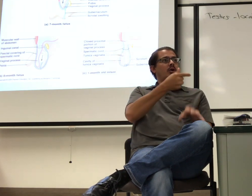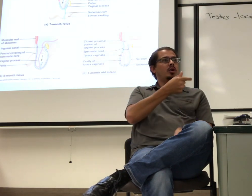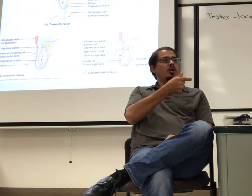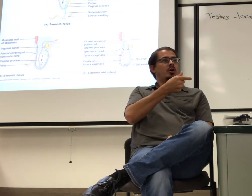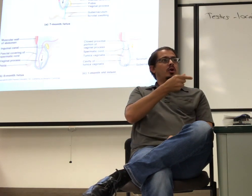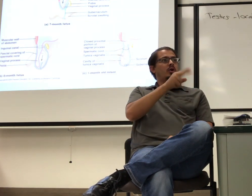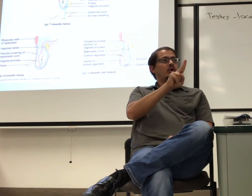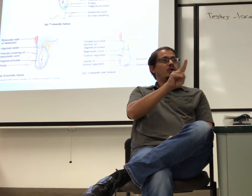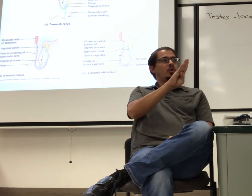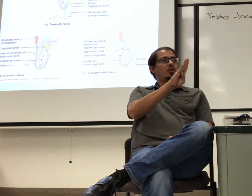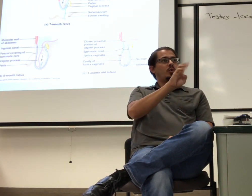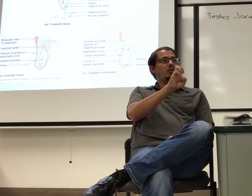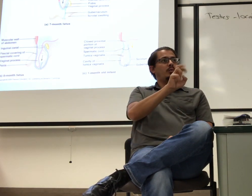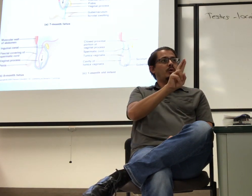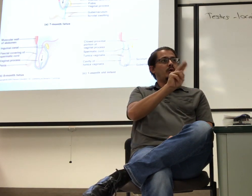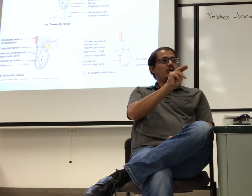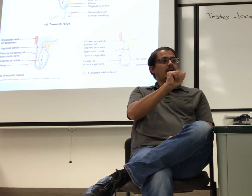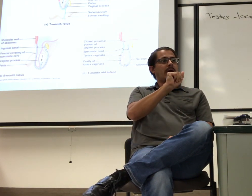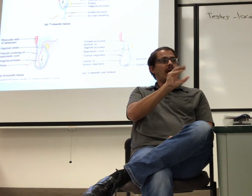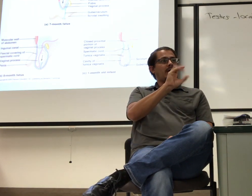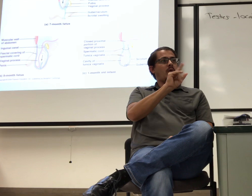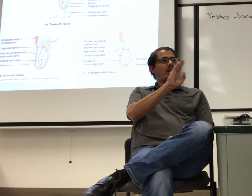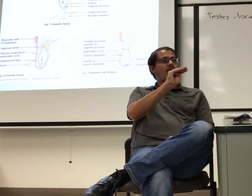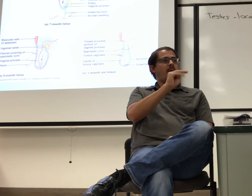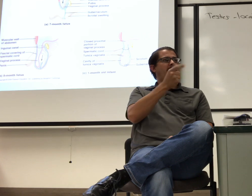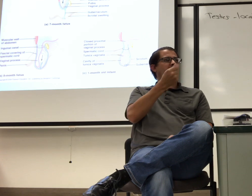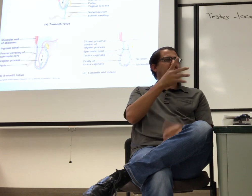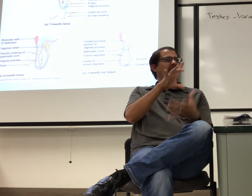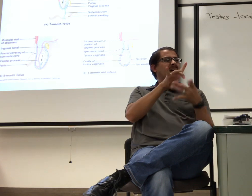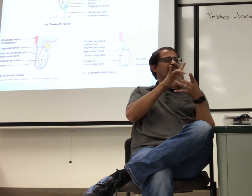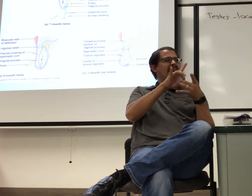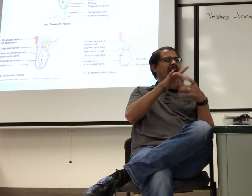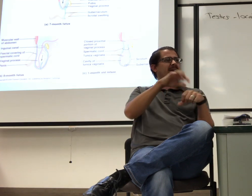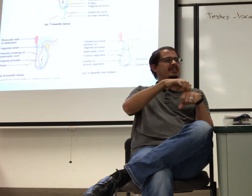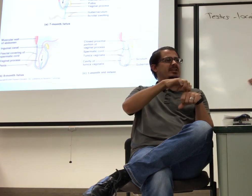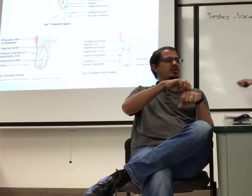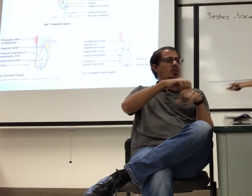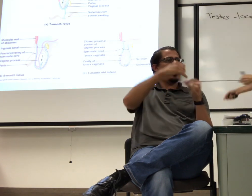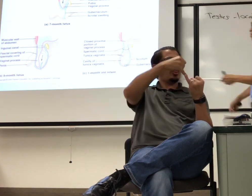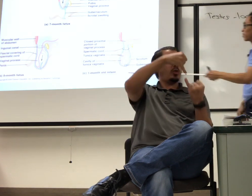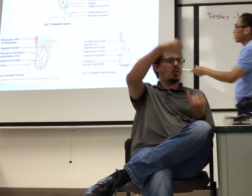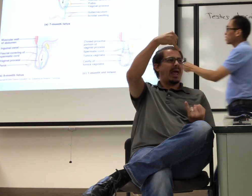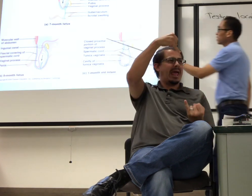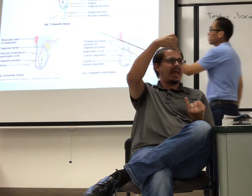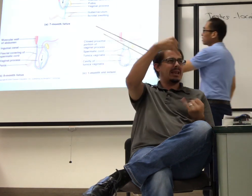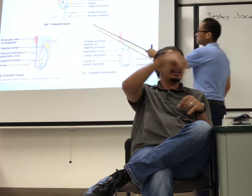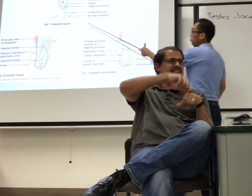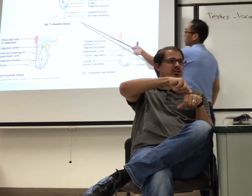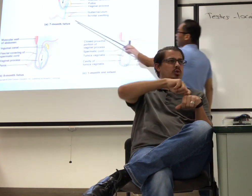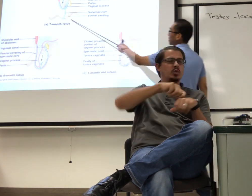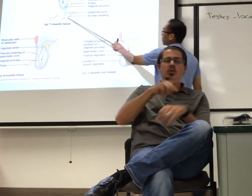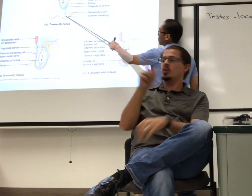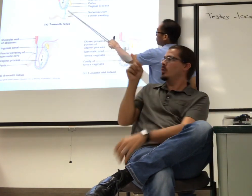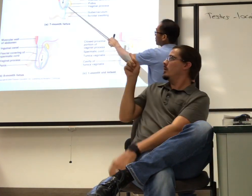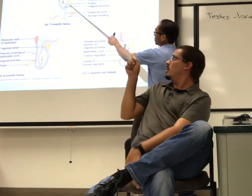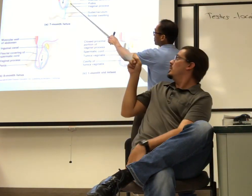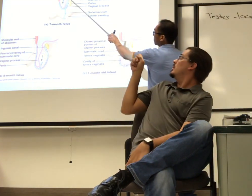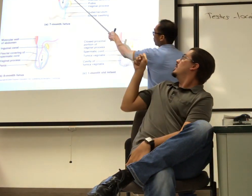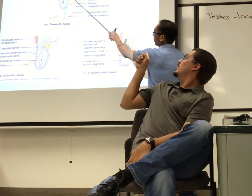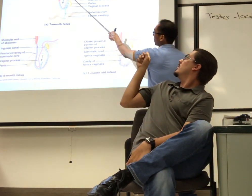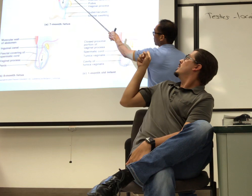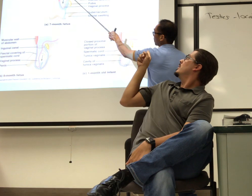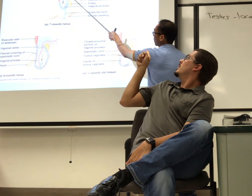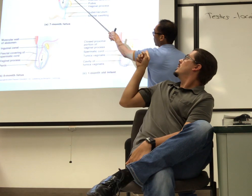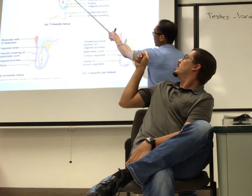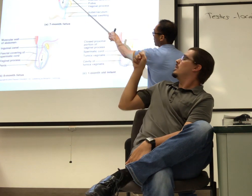gubernaculum. It's a little connective tissue thread that's right here. Gubernaculum. So